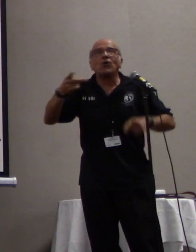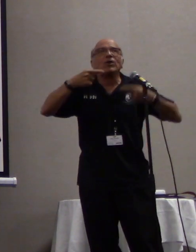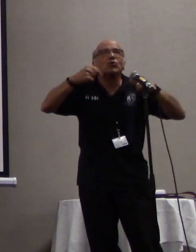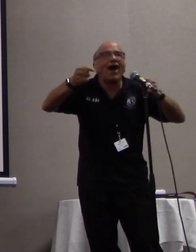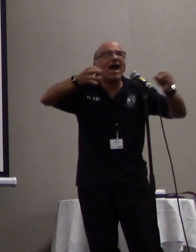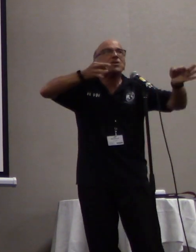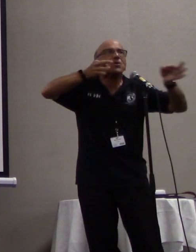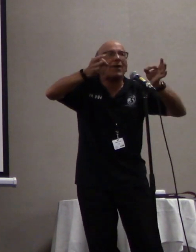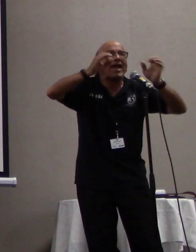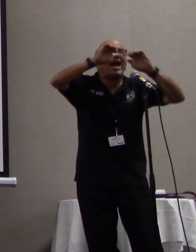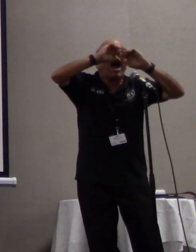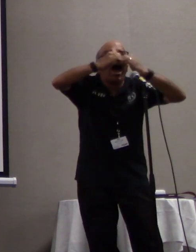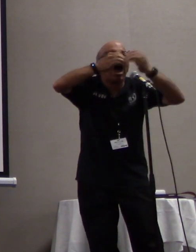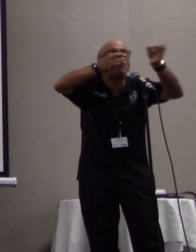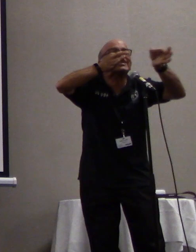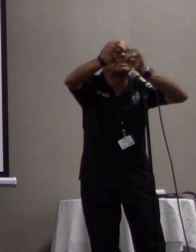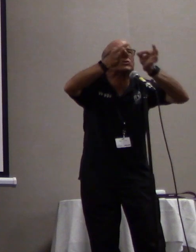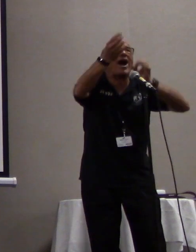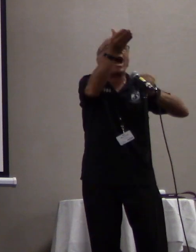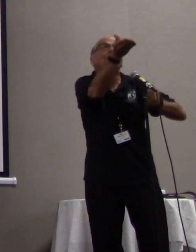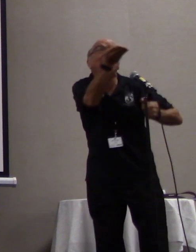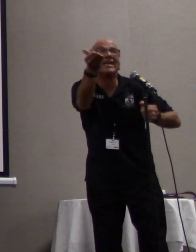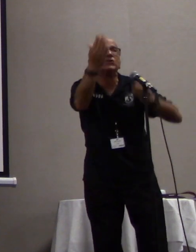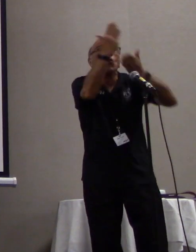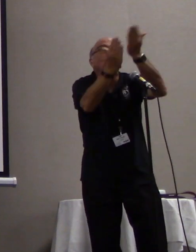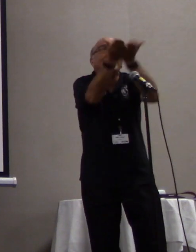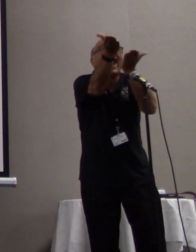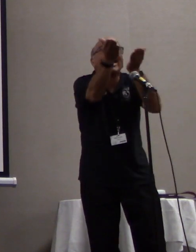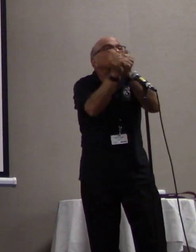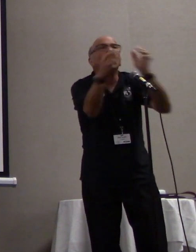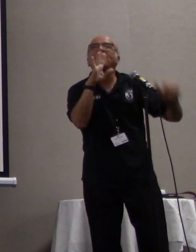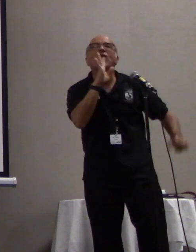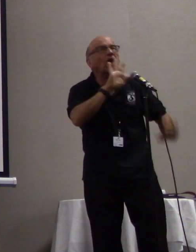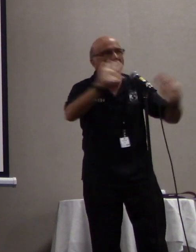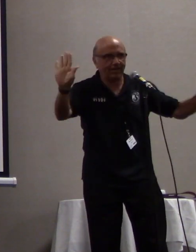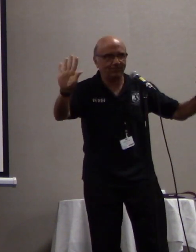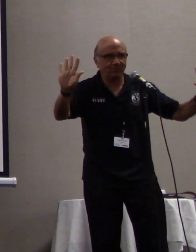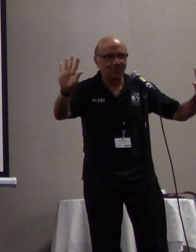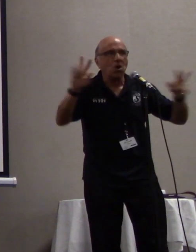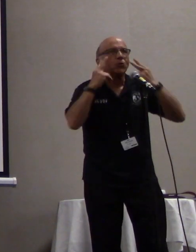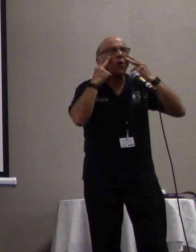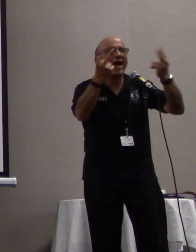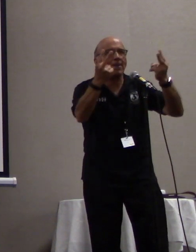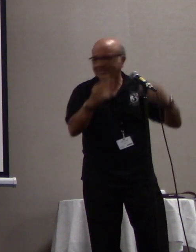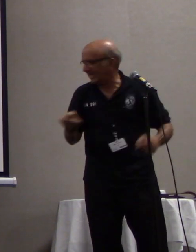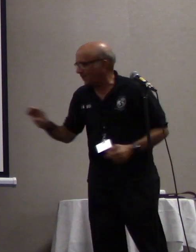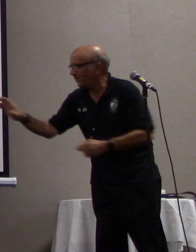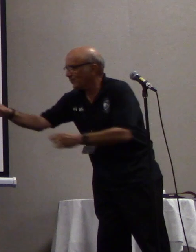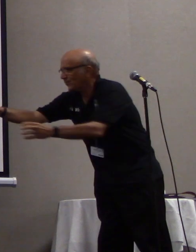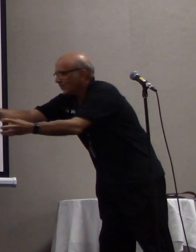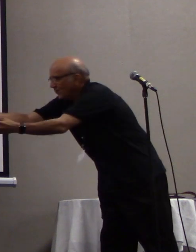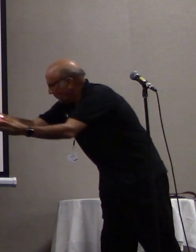We're going to try to explain how to describe things with the hands without talking. So come and